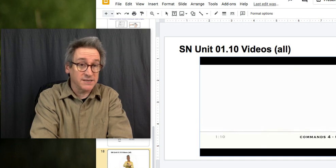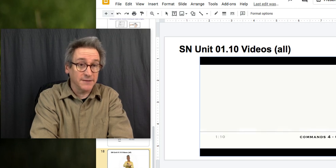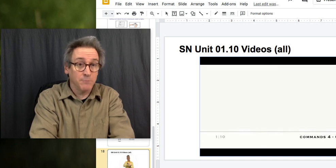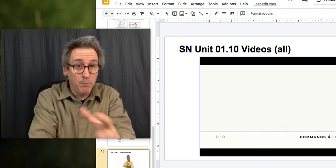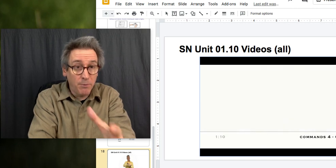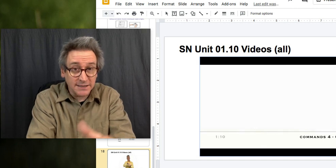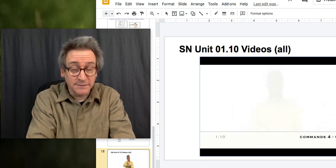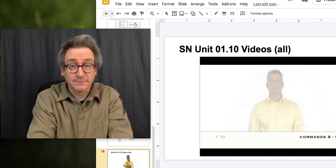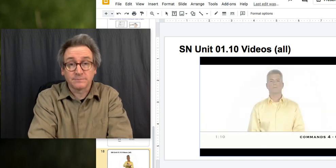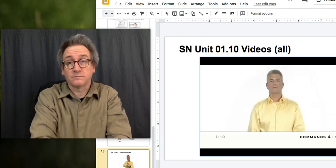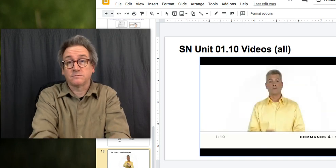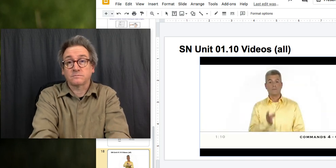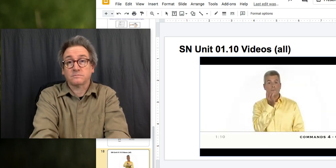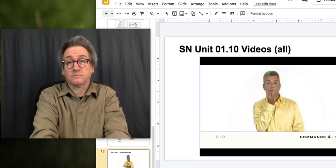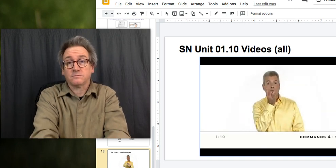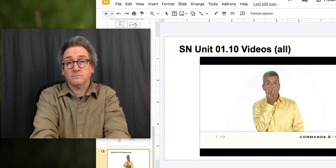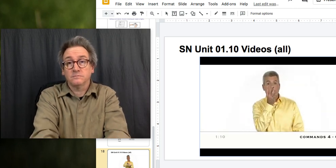obviously, but